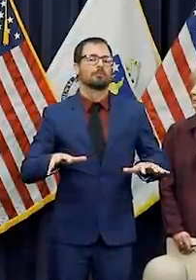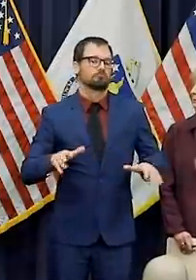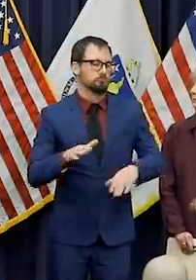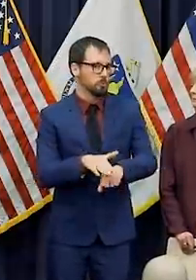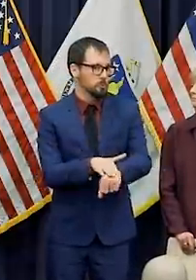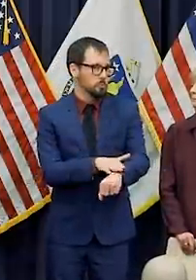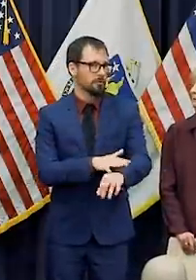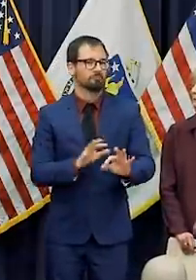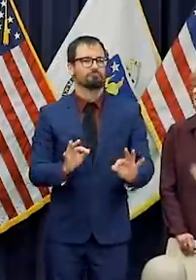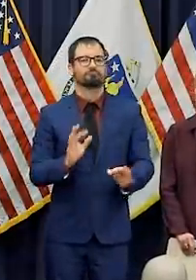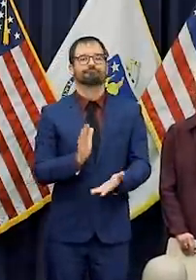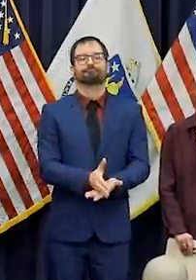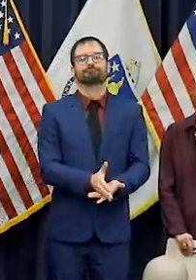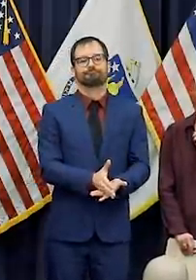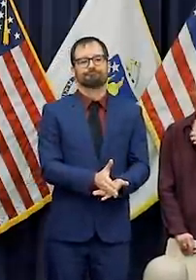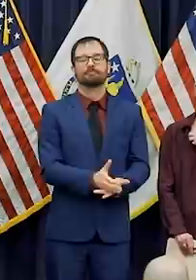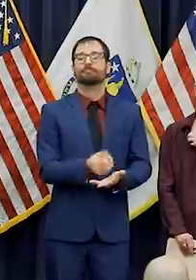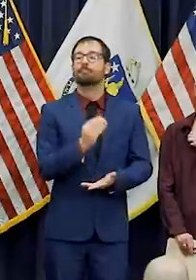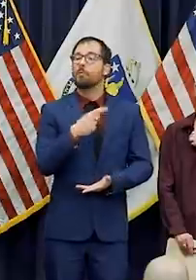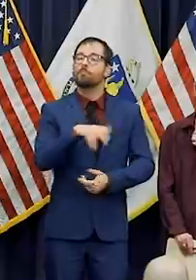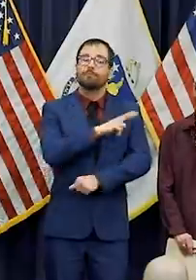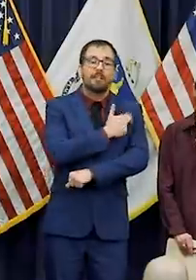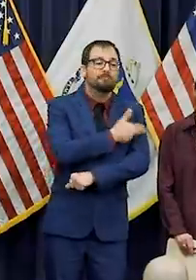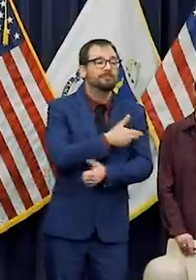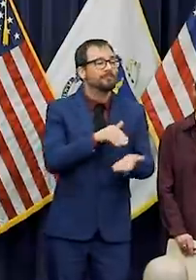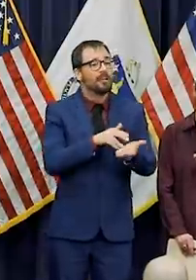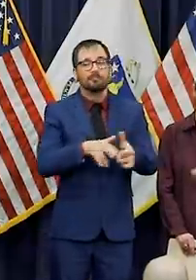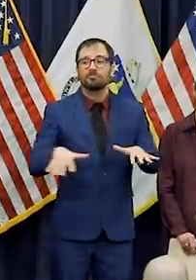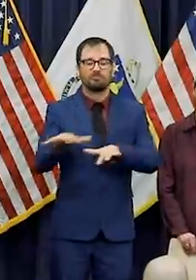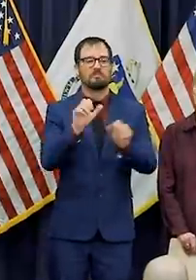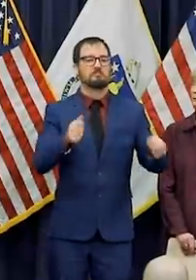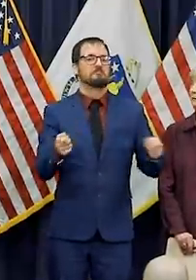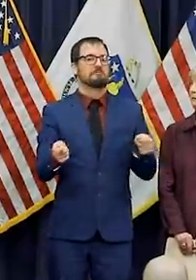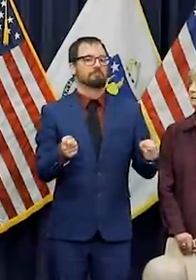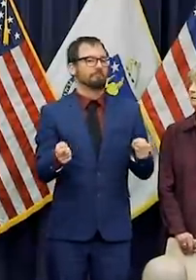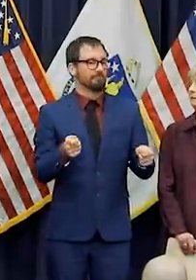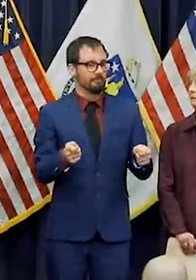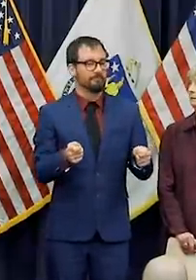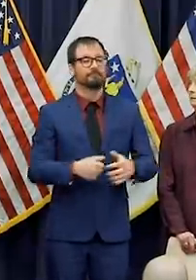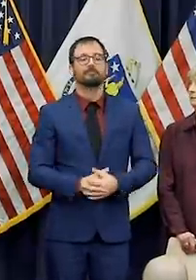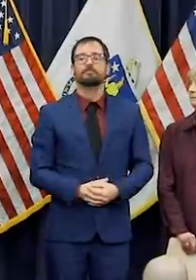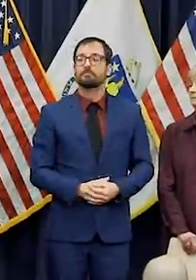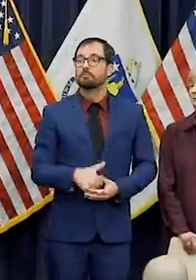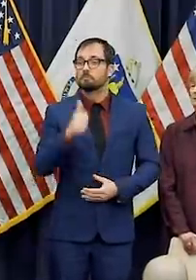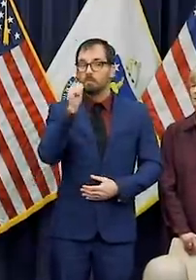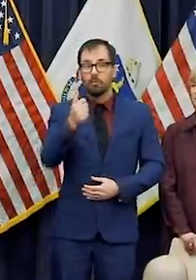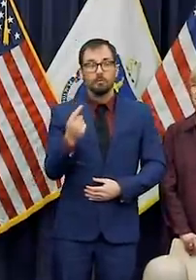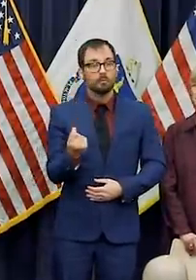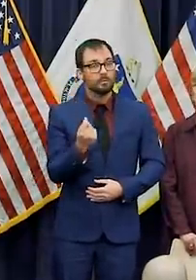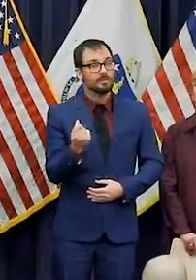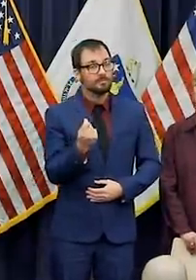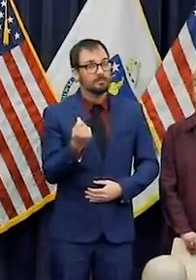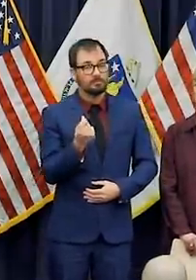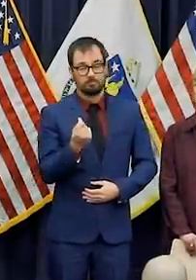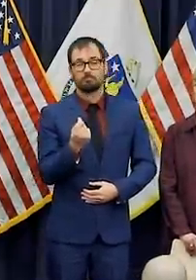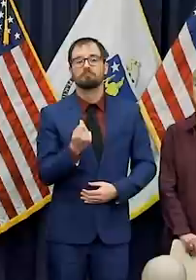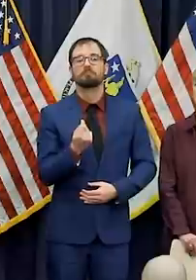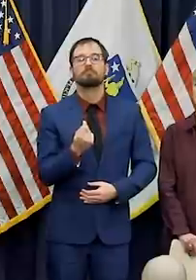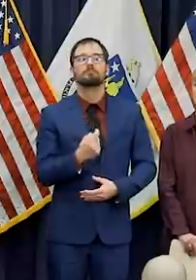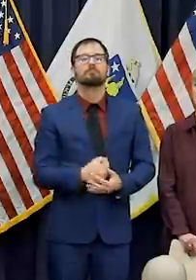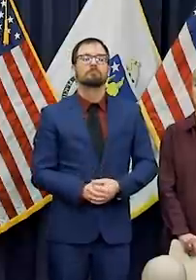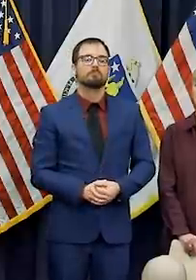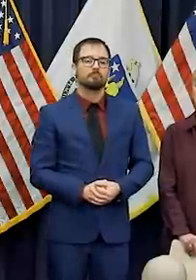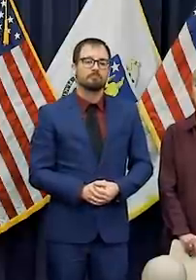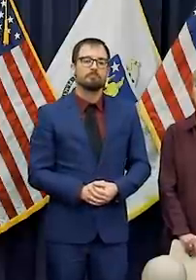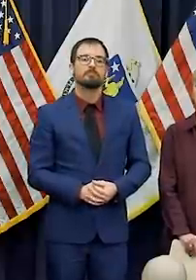it. Tomorrow and Tuesday, only emergency executive branch workers will report in, plus those